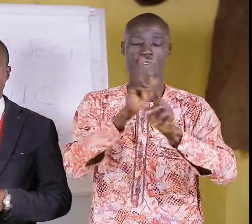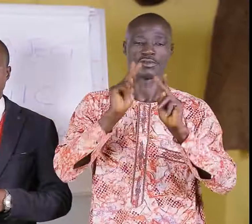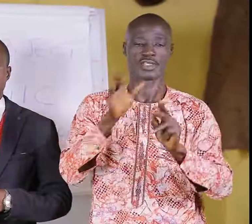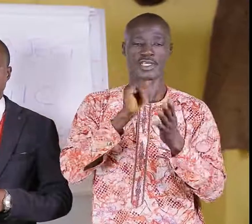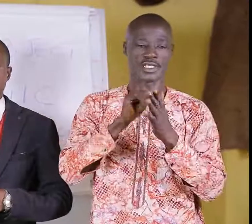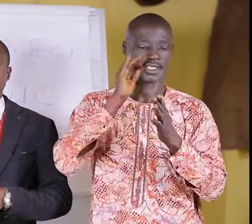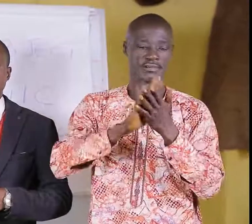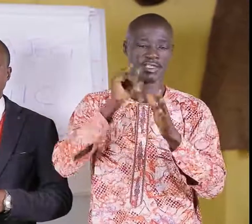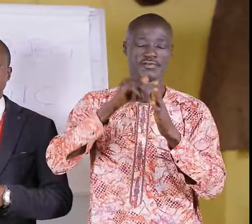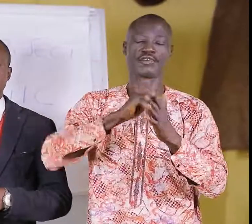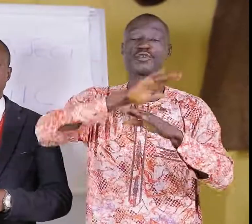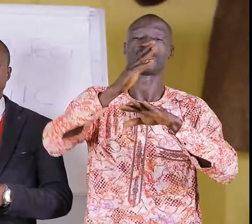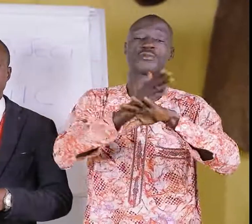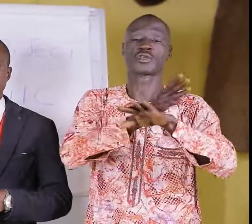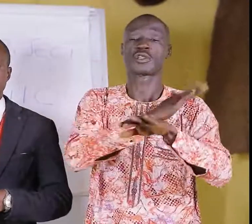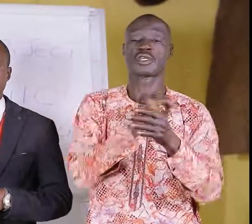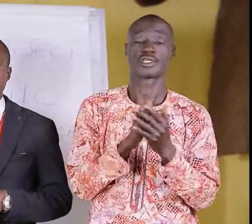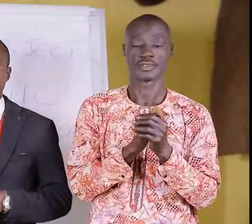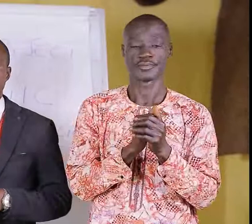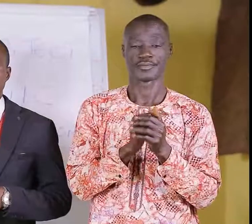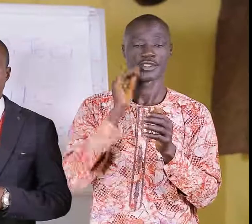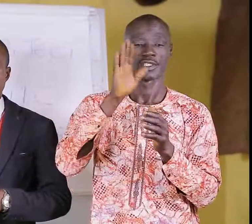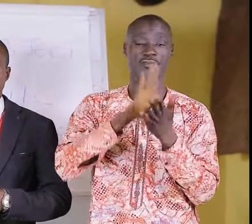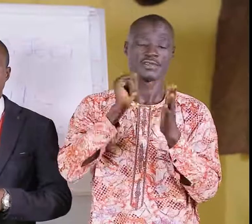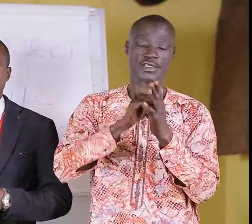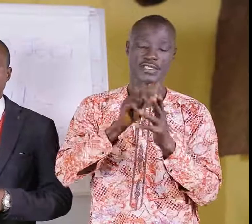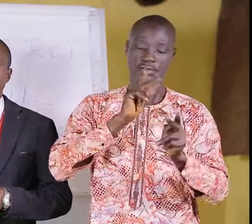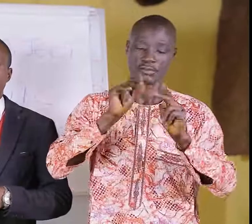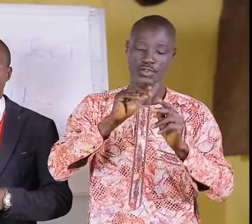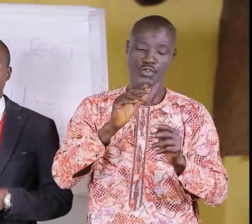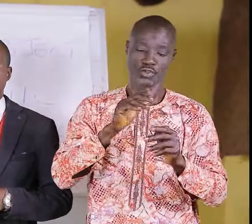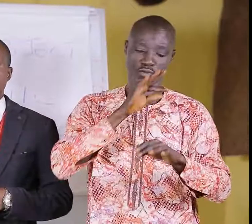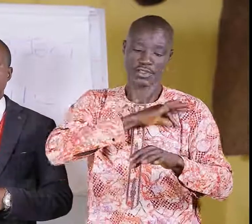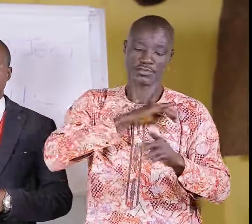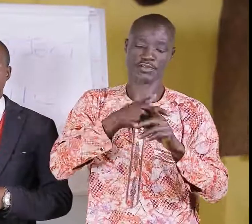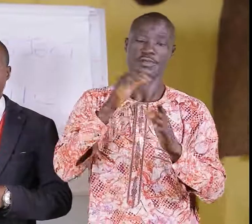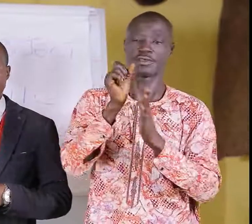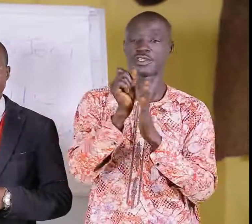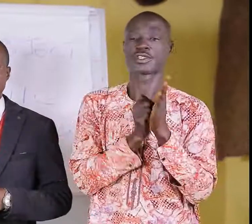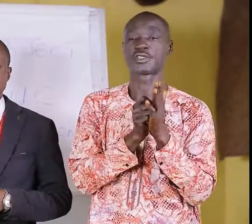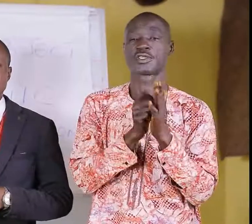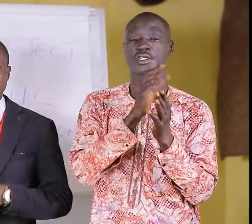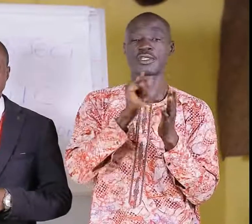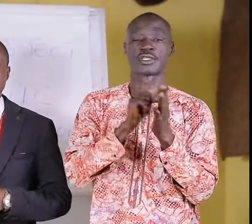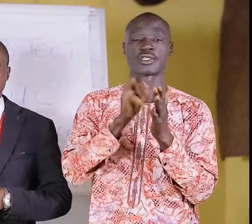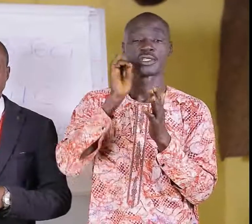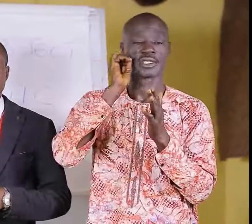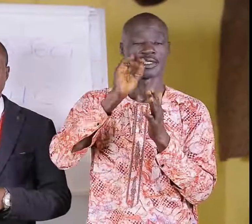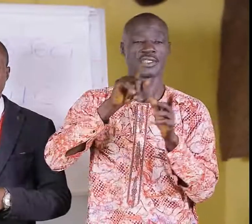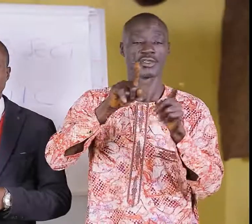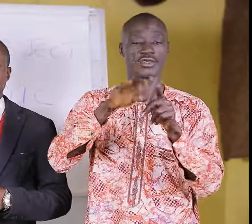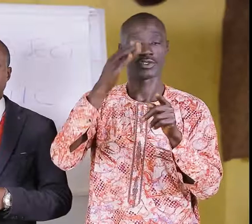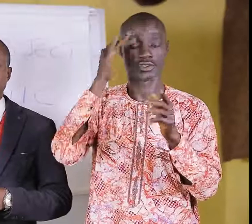in progress. He believed that citizens should benefit from the state. And don't forget, too, that he is also known or seen as